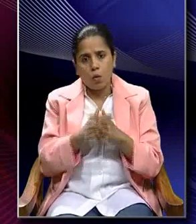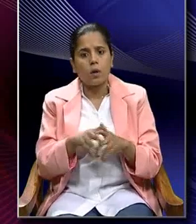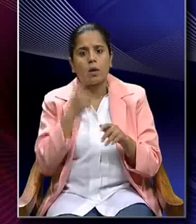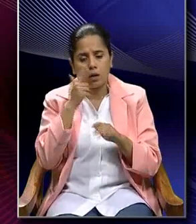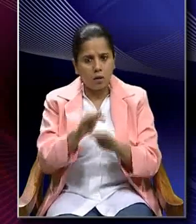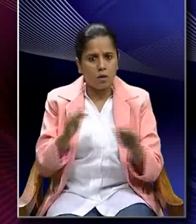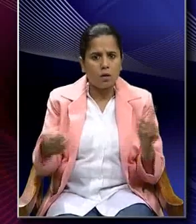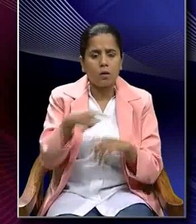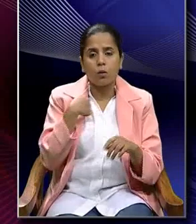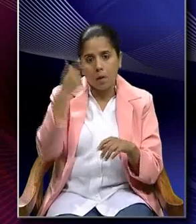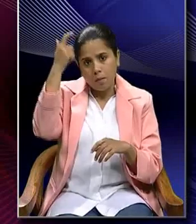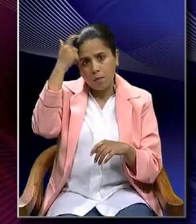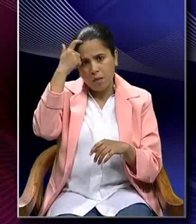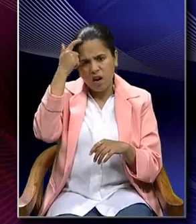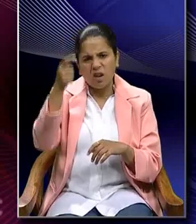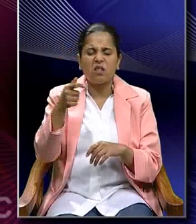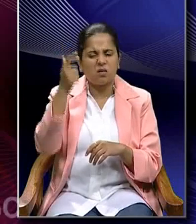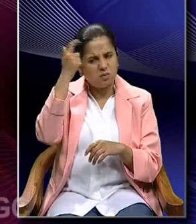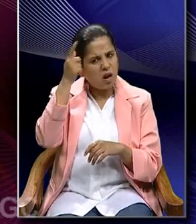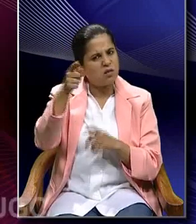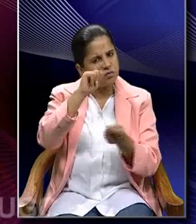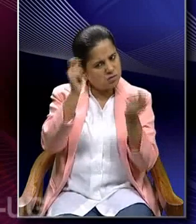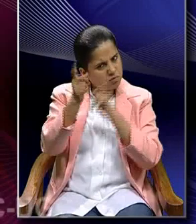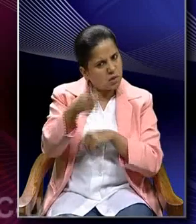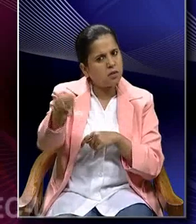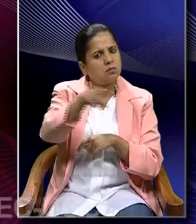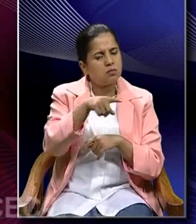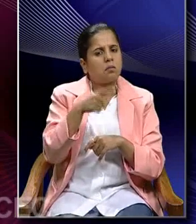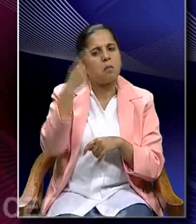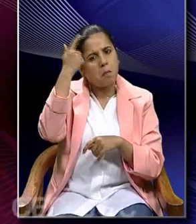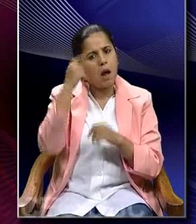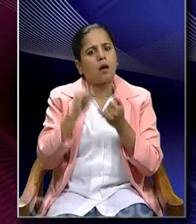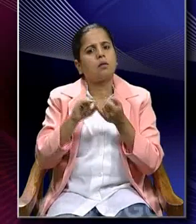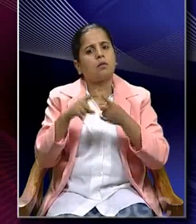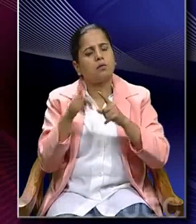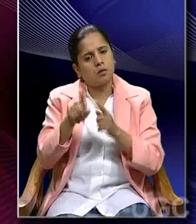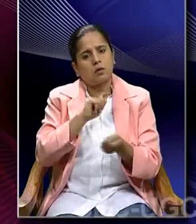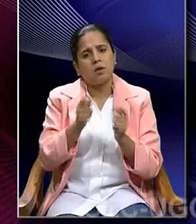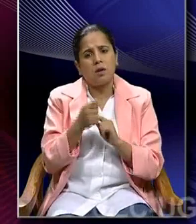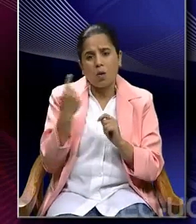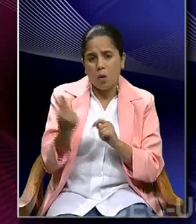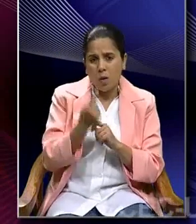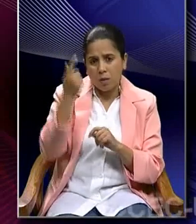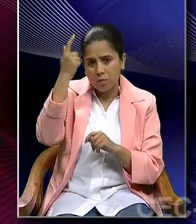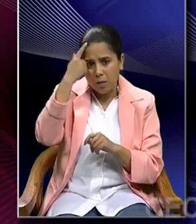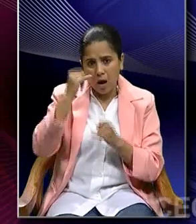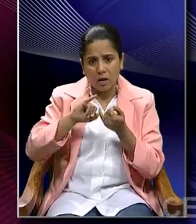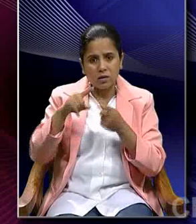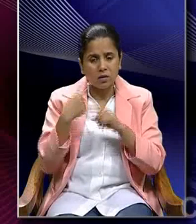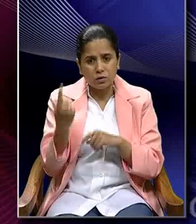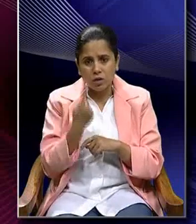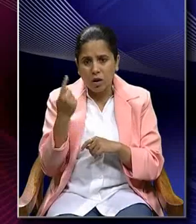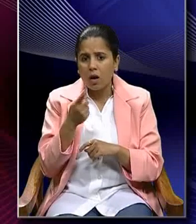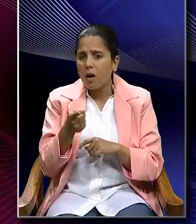say mindset badalna chahiye. They should change the mindset. The issue is not just of a mindset, the issue